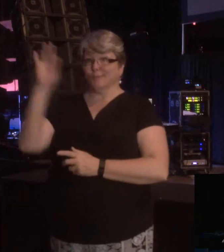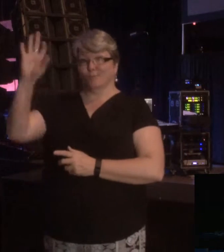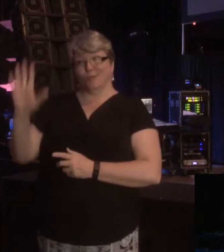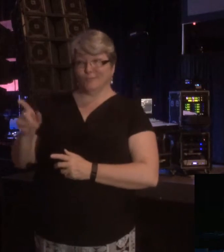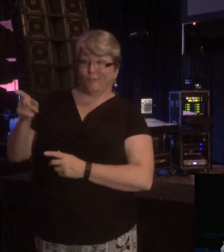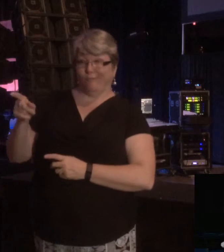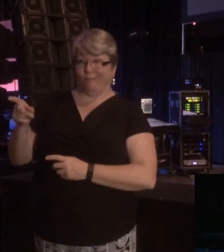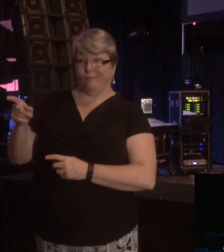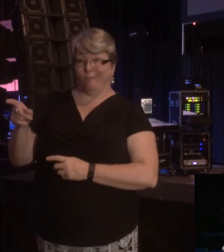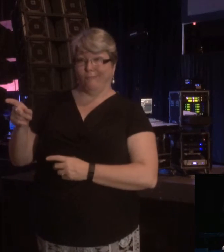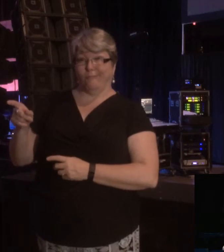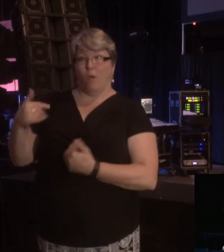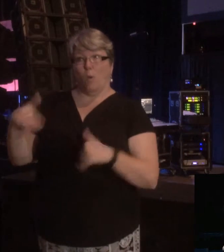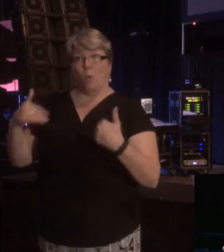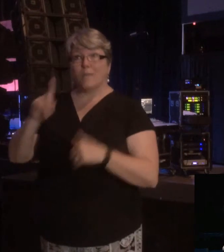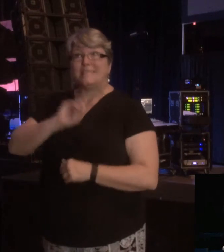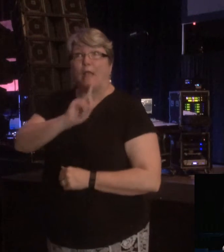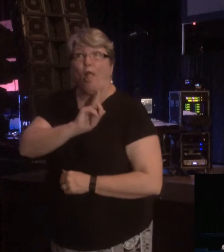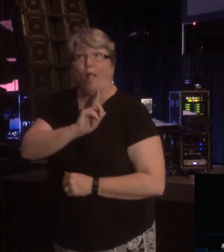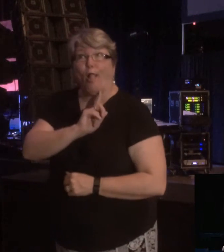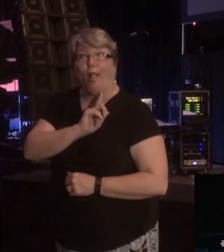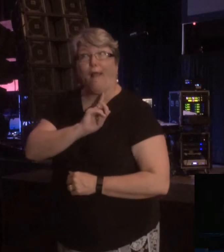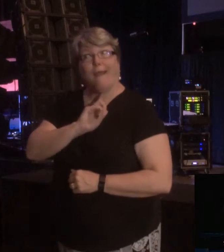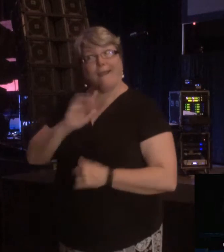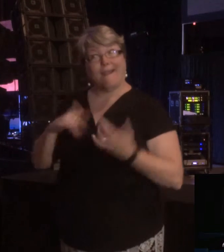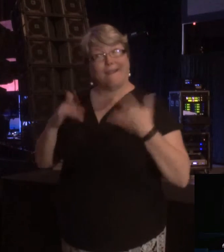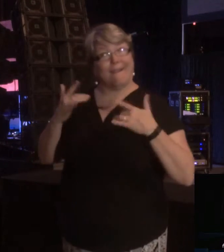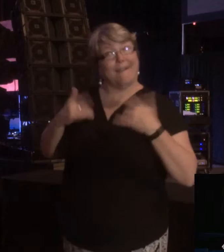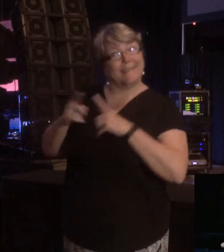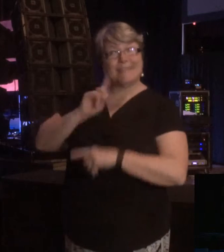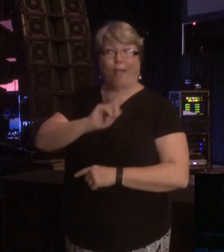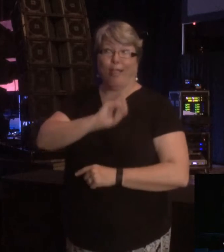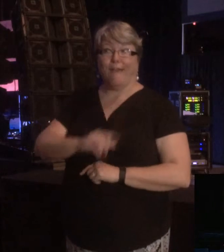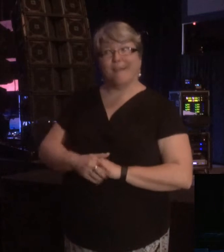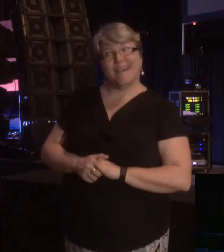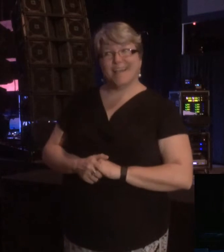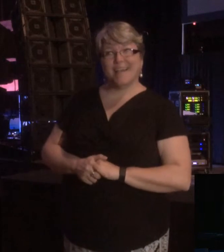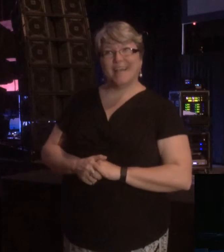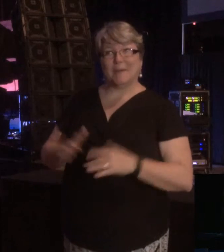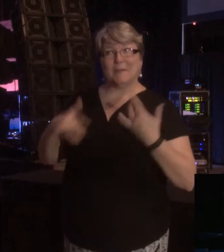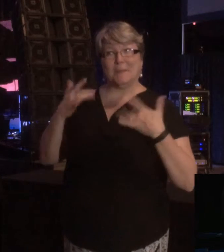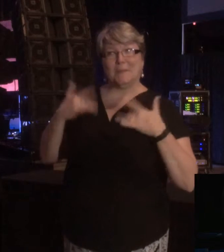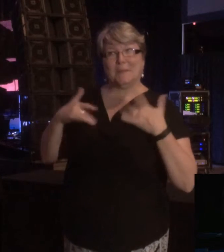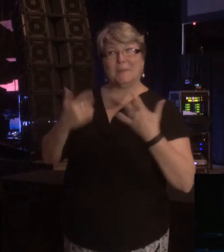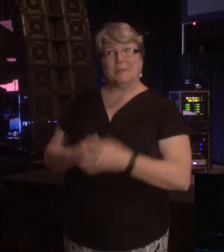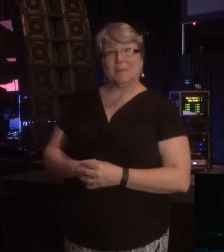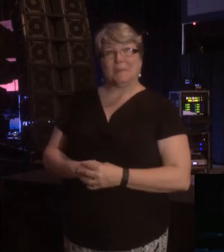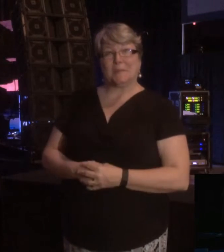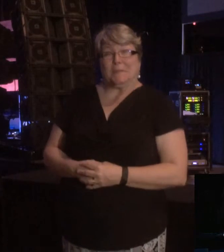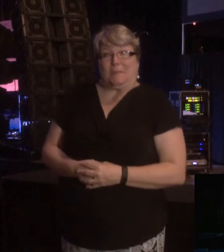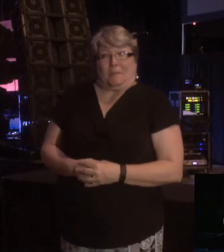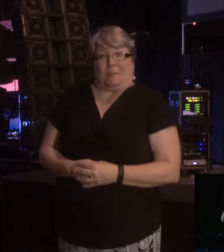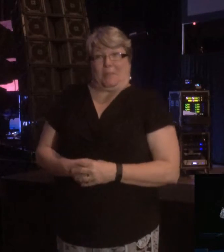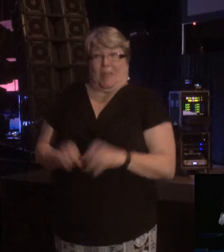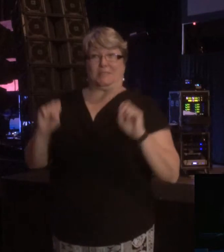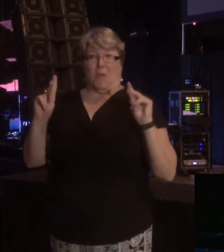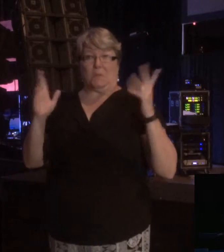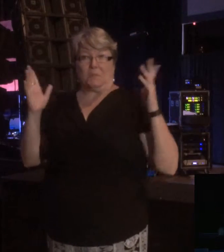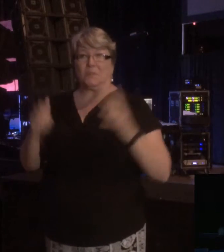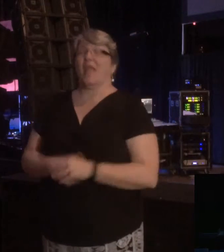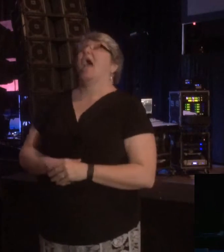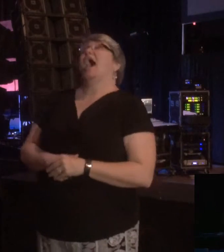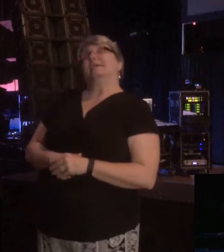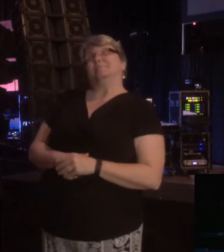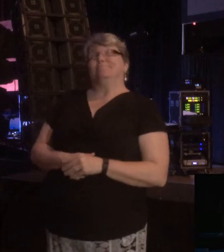point, we figured we knew each other and sped it up. But that is the brief story of Jeff and Jordan.